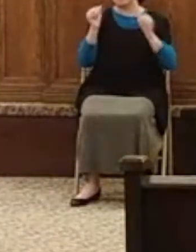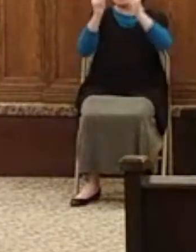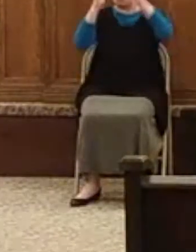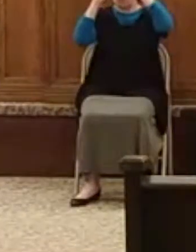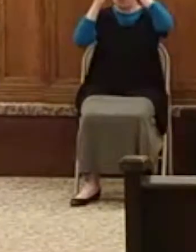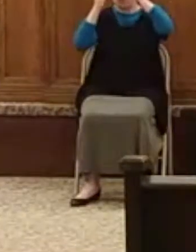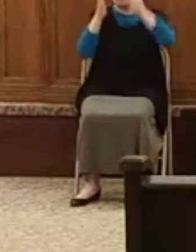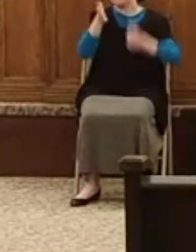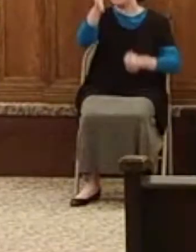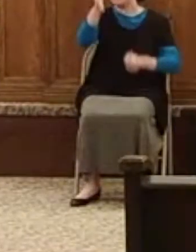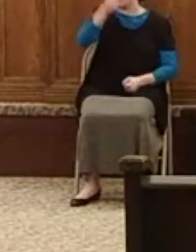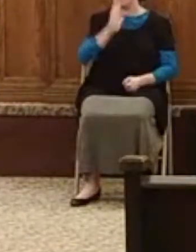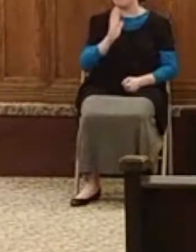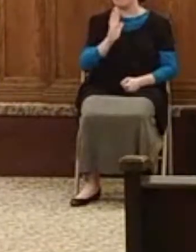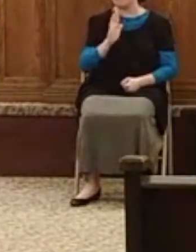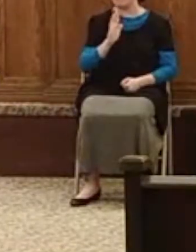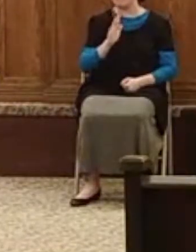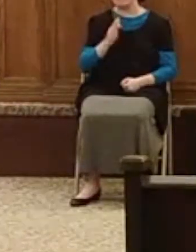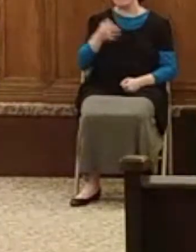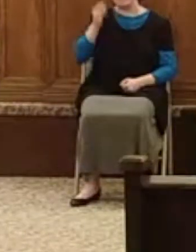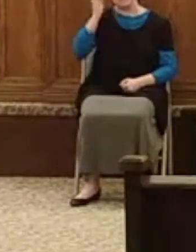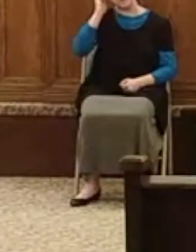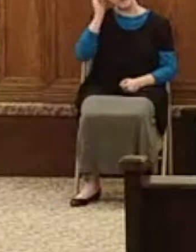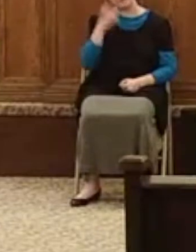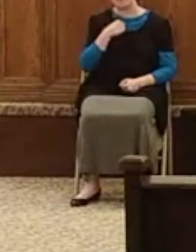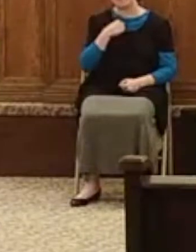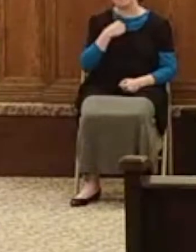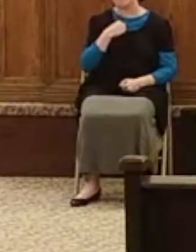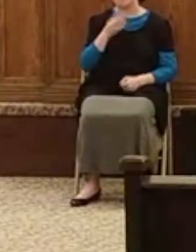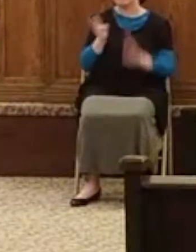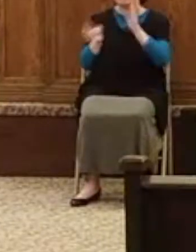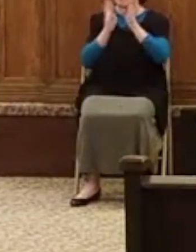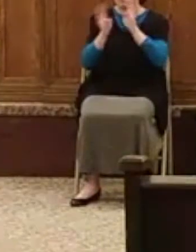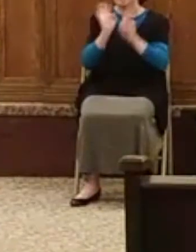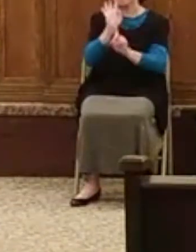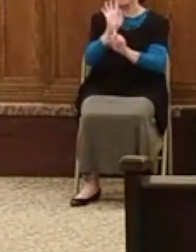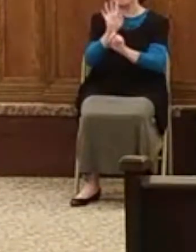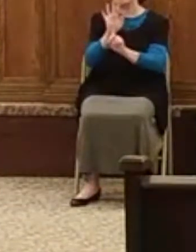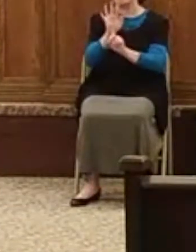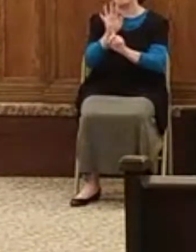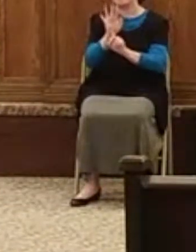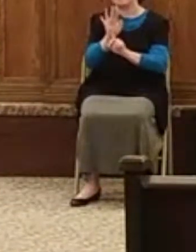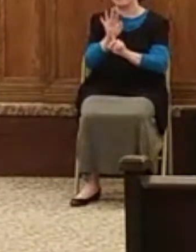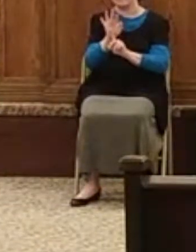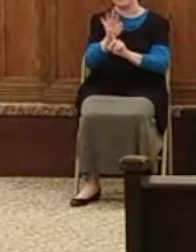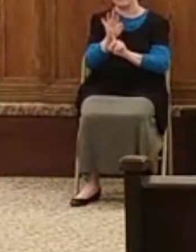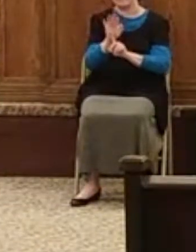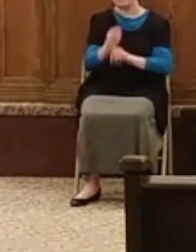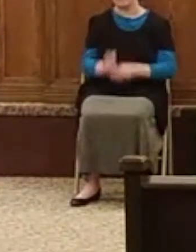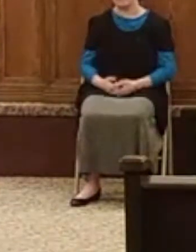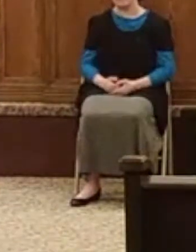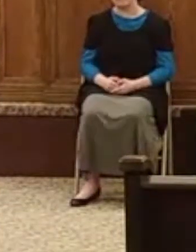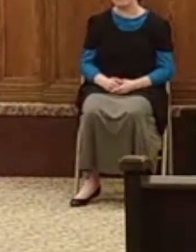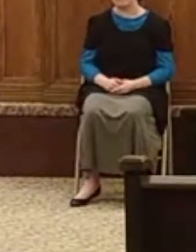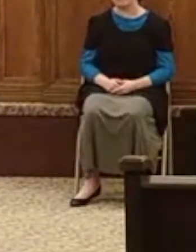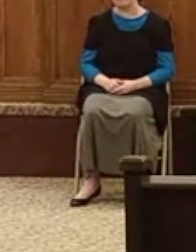no hope. Thank God. Oh, shit, somebody ought to hear me tonight. I'm talking about a candle.